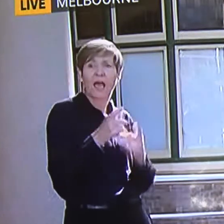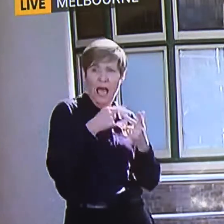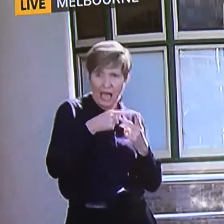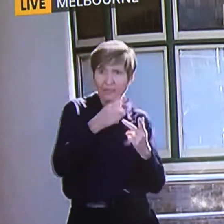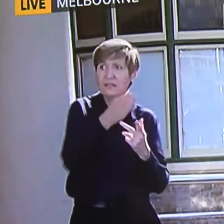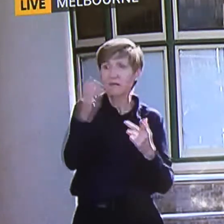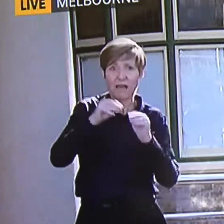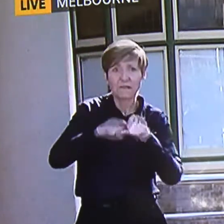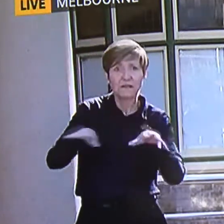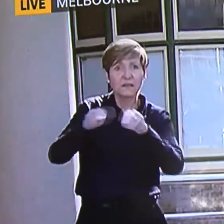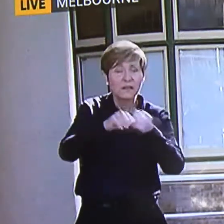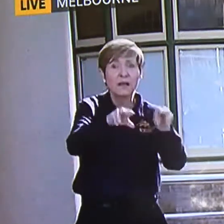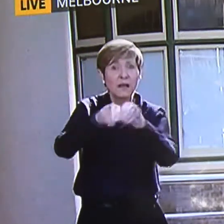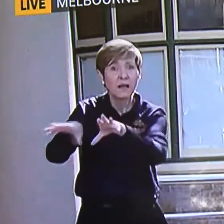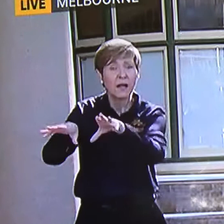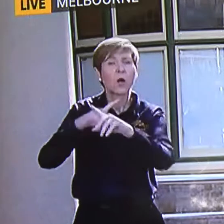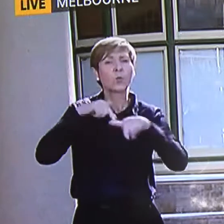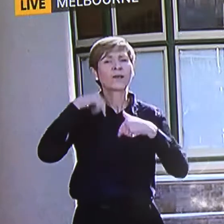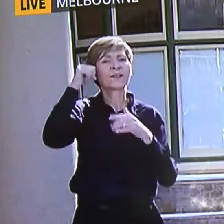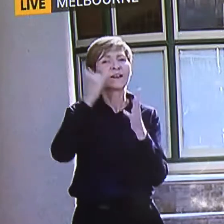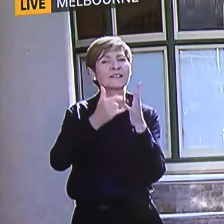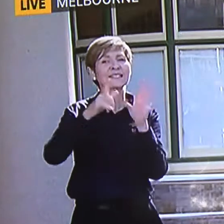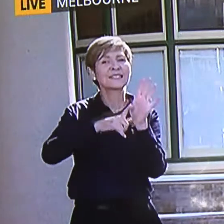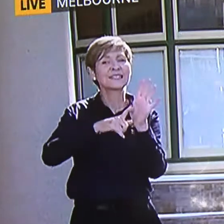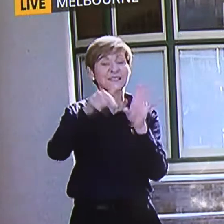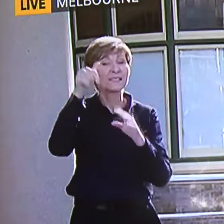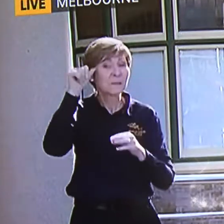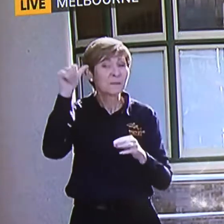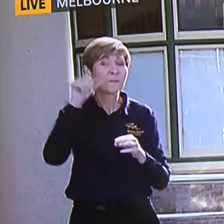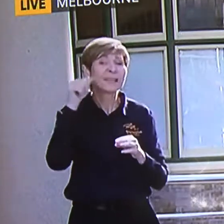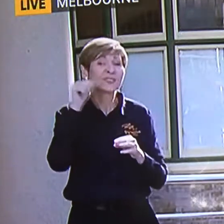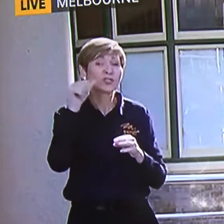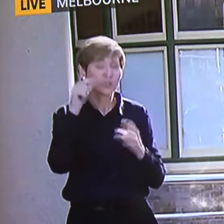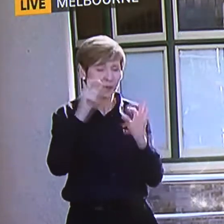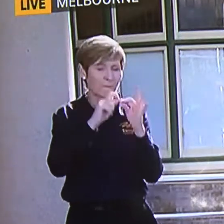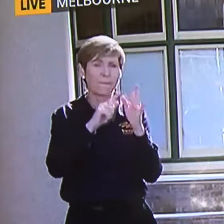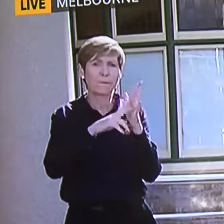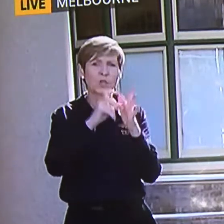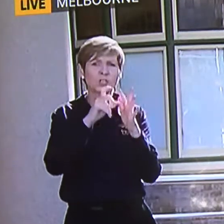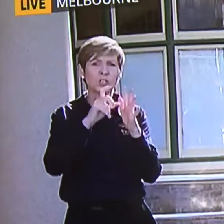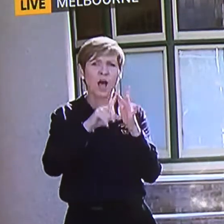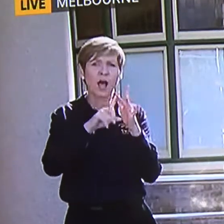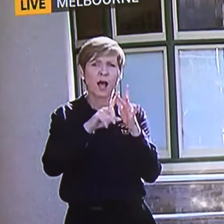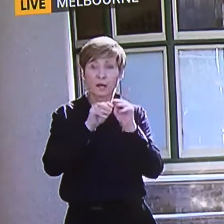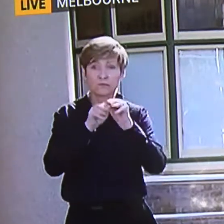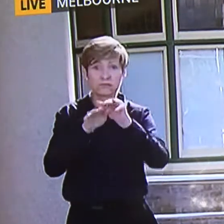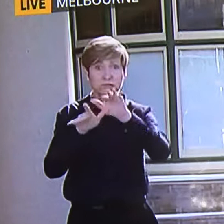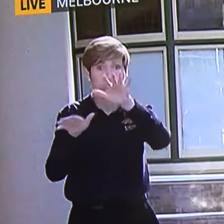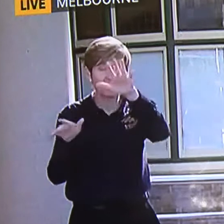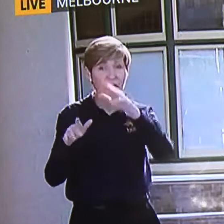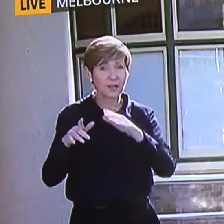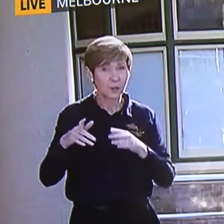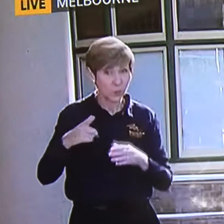a significant outbreak in the Bondi area in Sydney, and that this was likely to have come from very